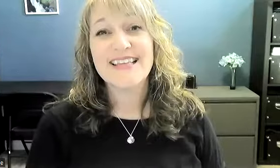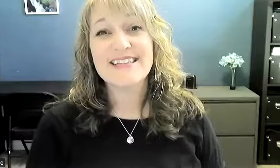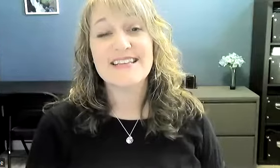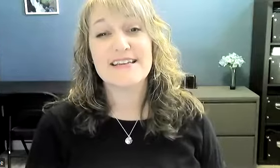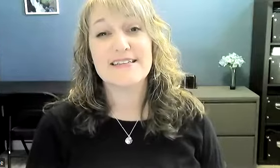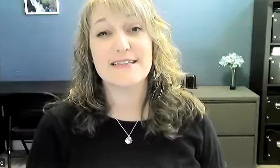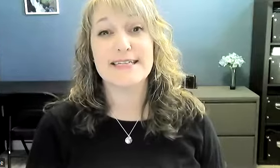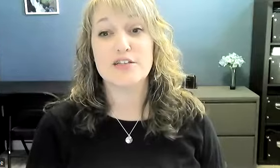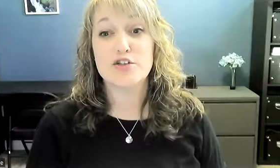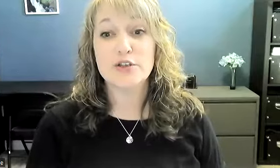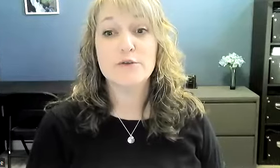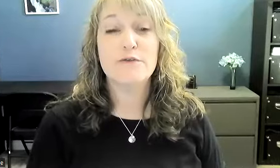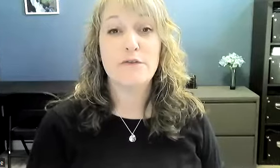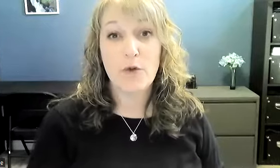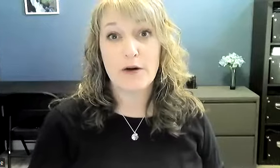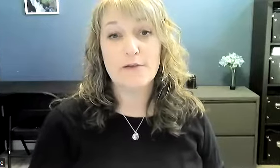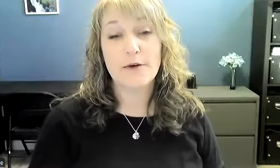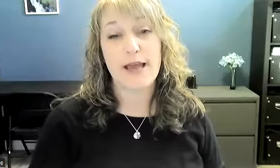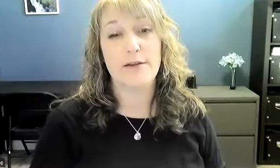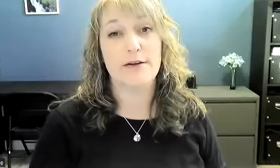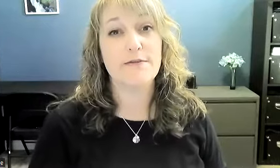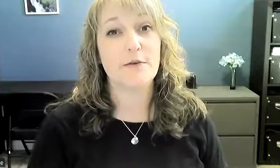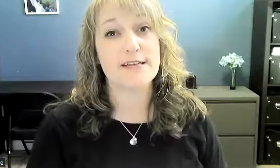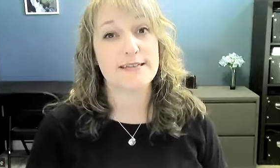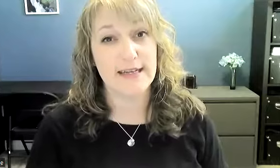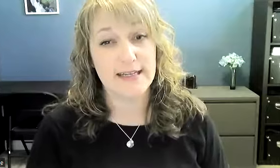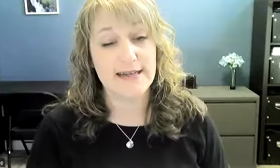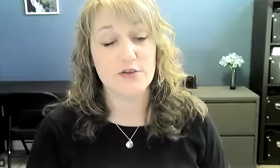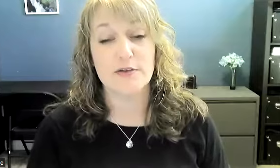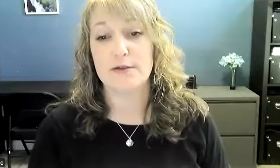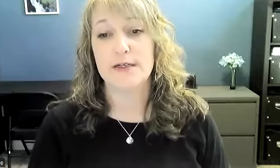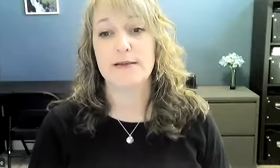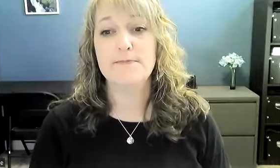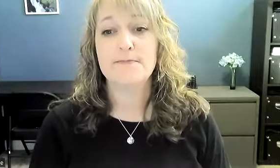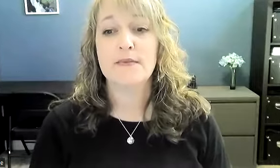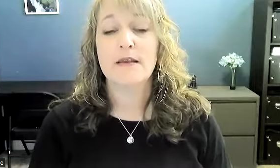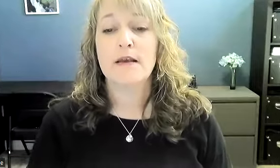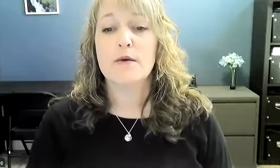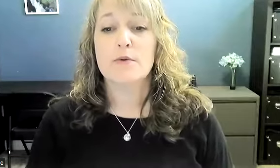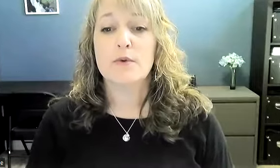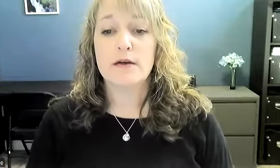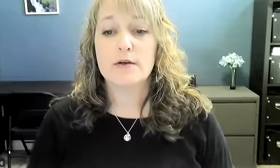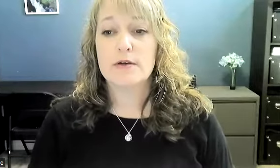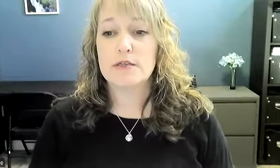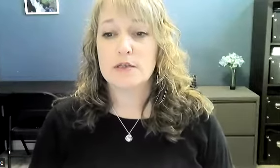This is lesson 2 for vocabulary for the Signing Naturally curriculum. We are going